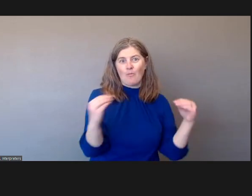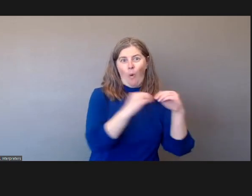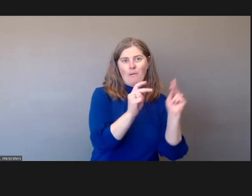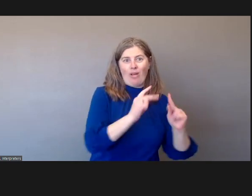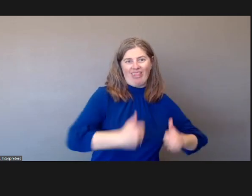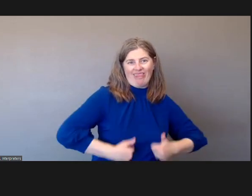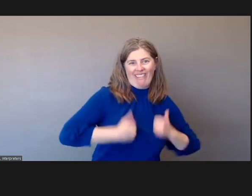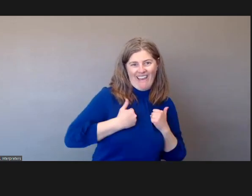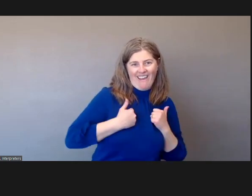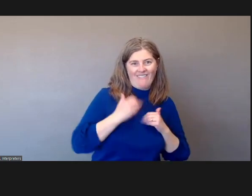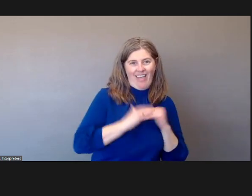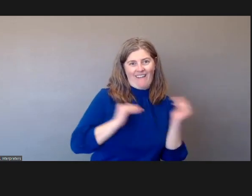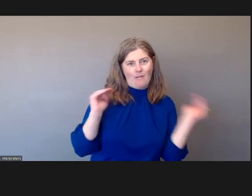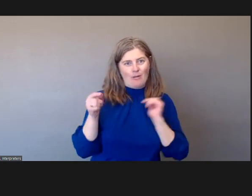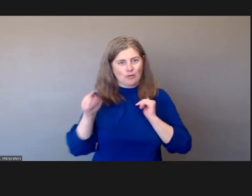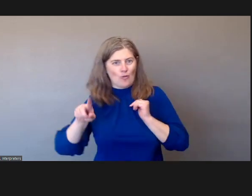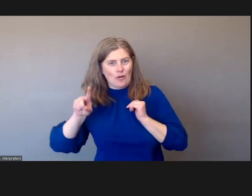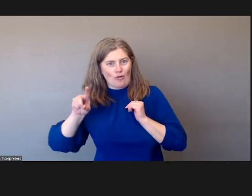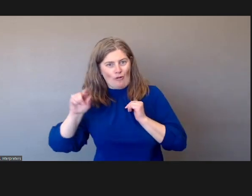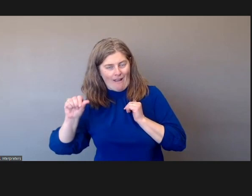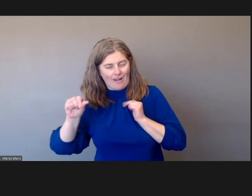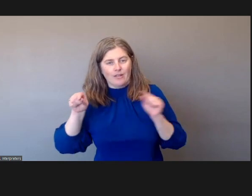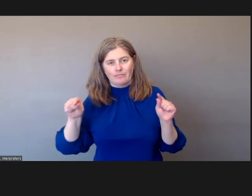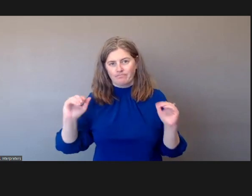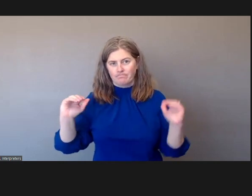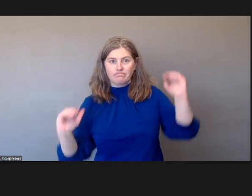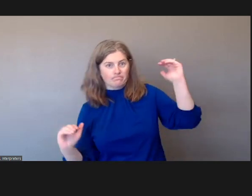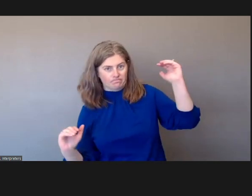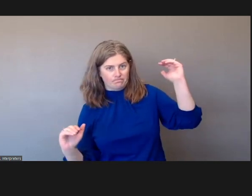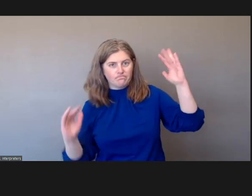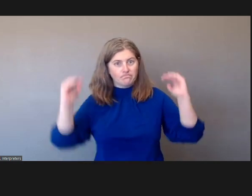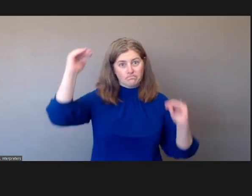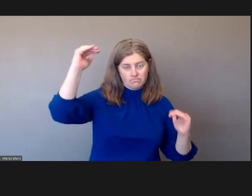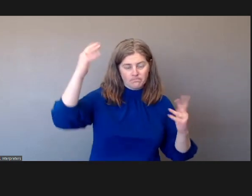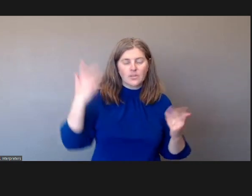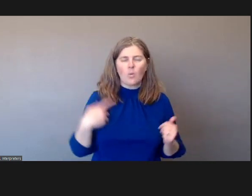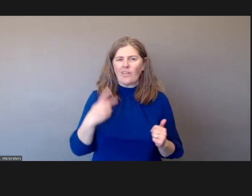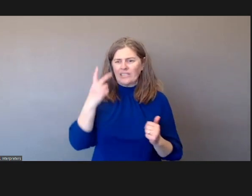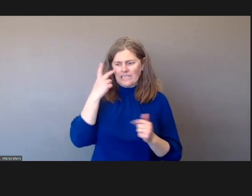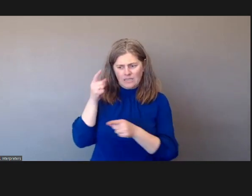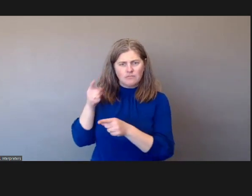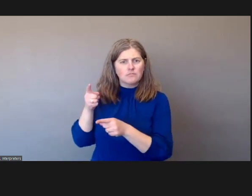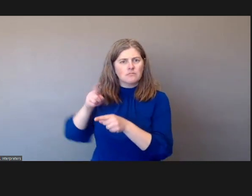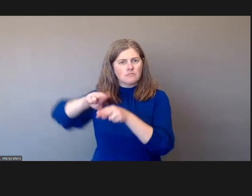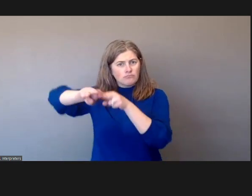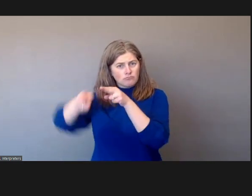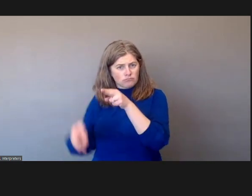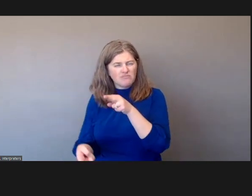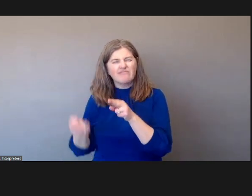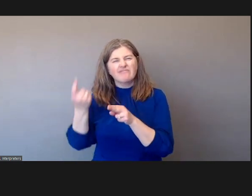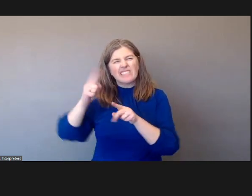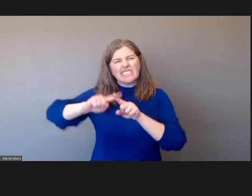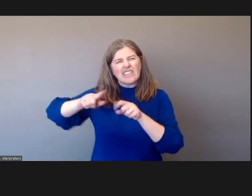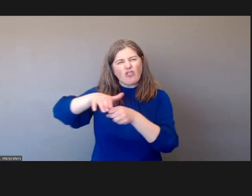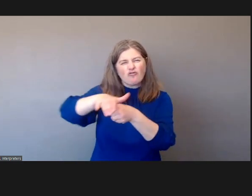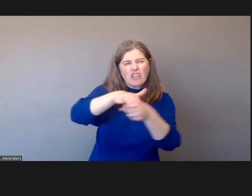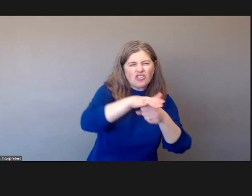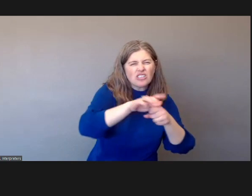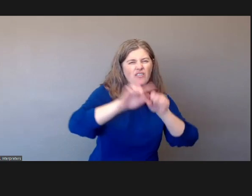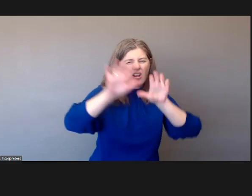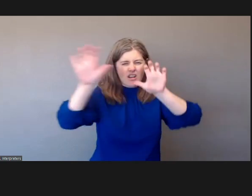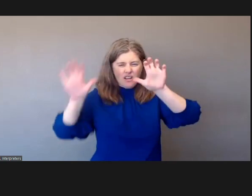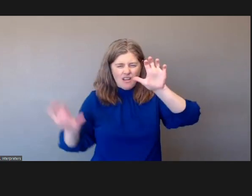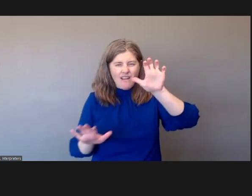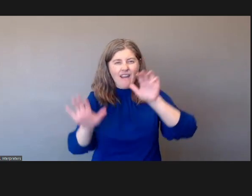as Doña Ana. So we did see a fairly dramatic drop. Different counties and different regions of the state are